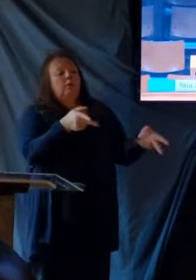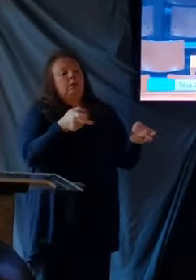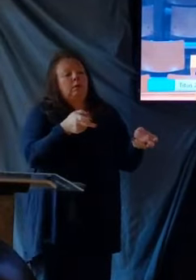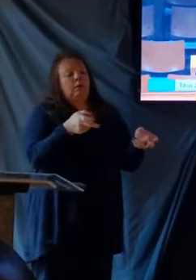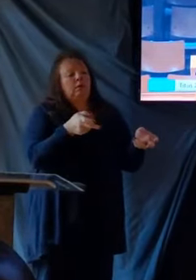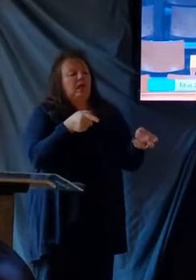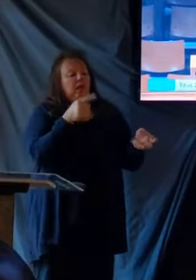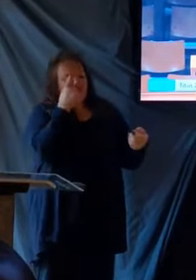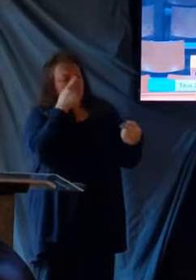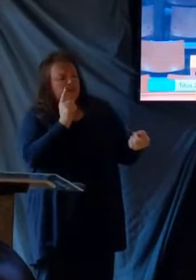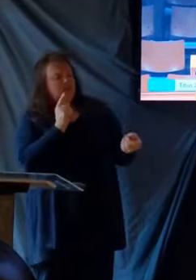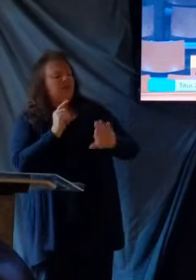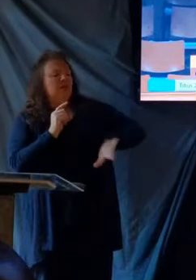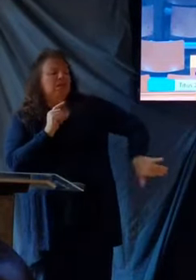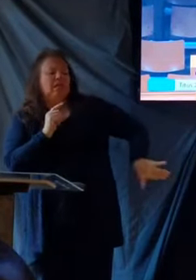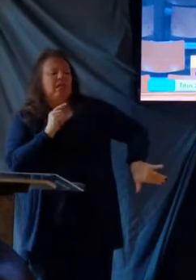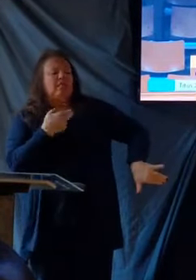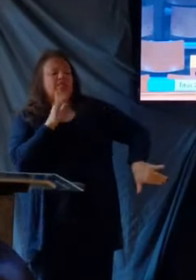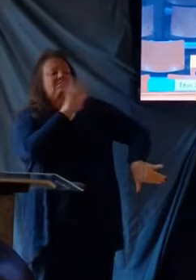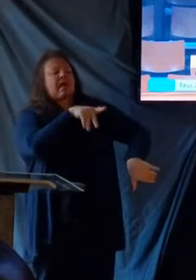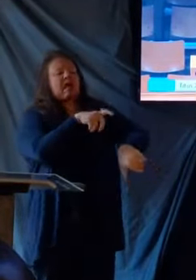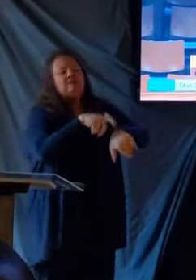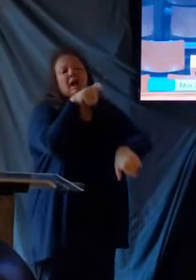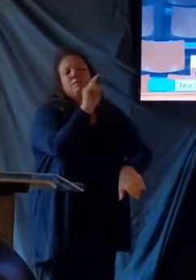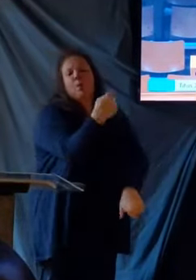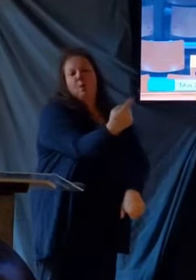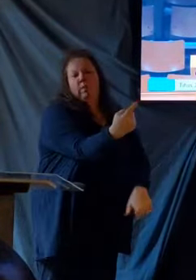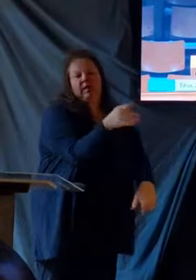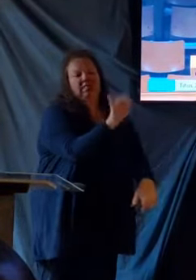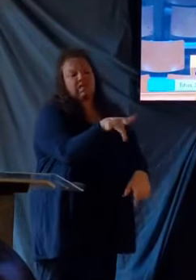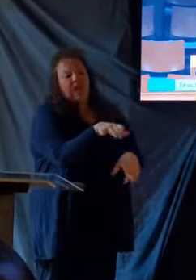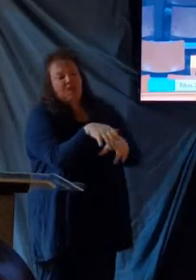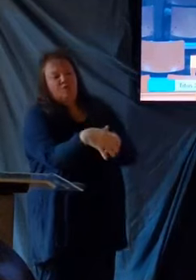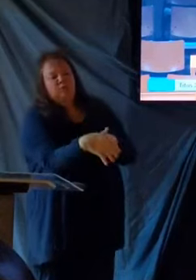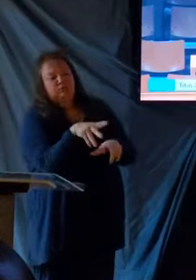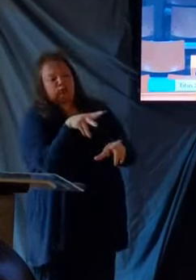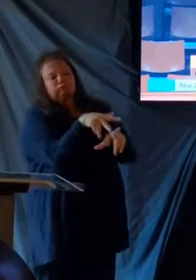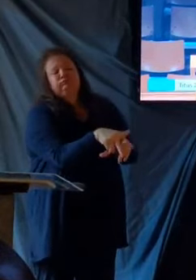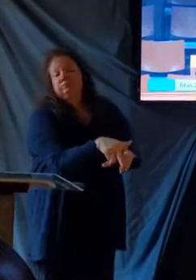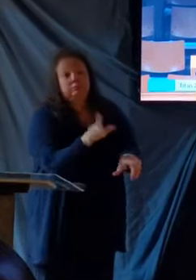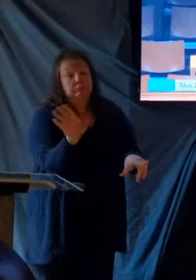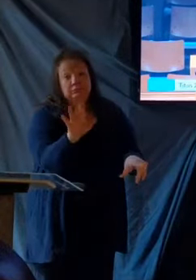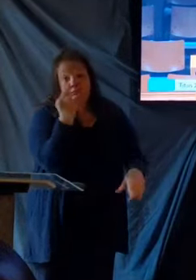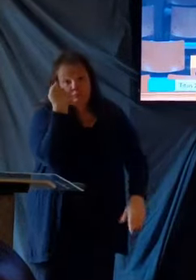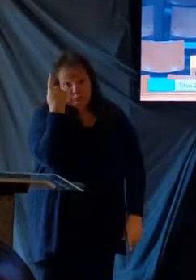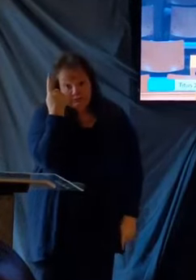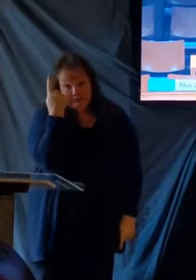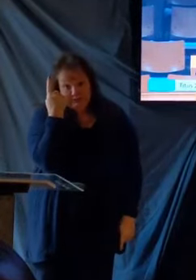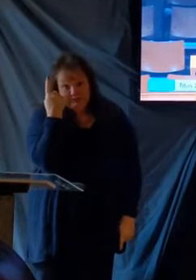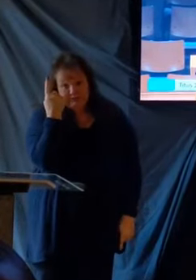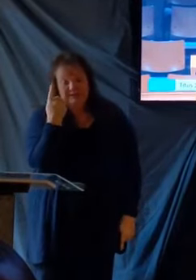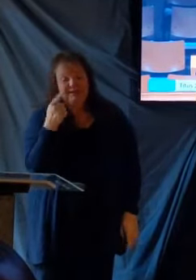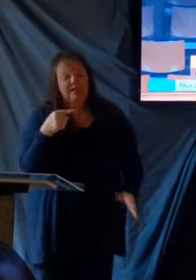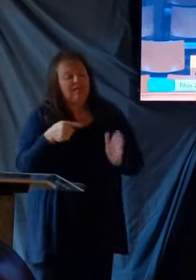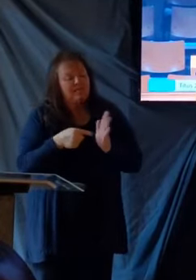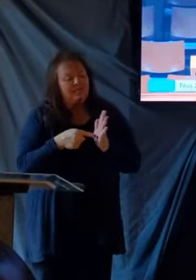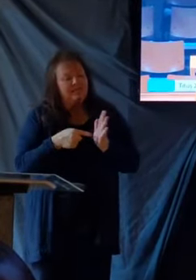we don't agree with and say, well, it just applied to that time, in that culture. But you understand,